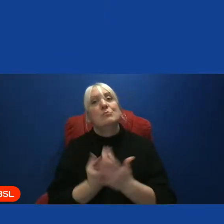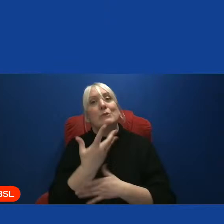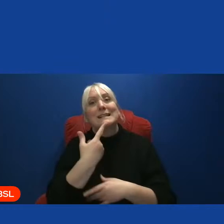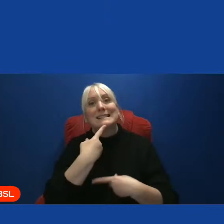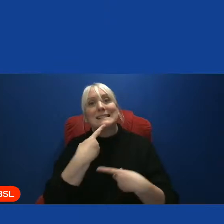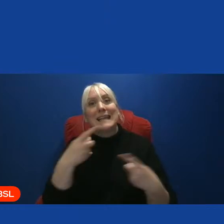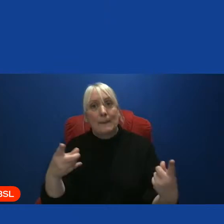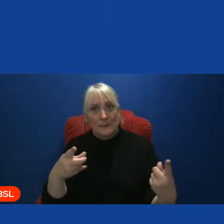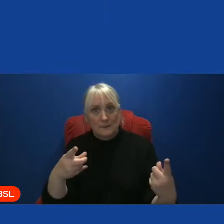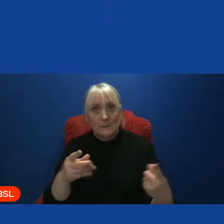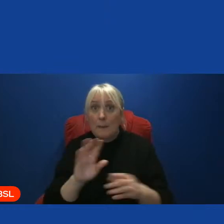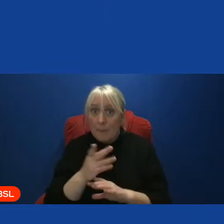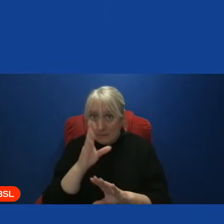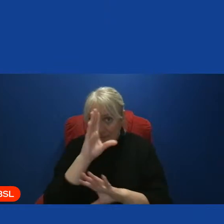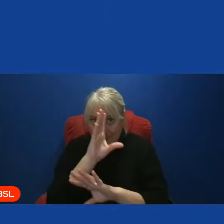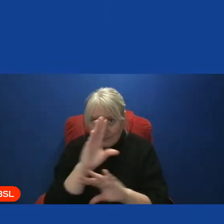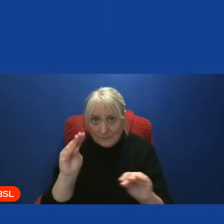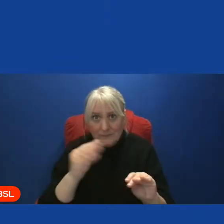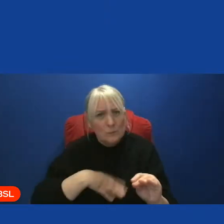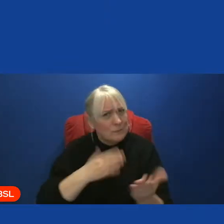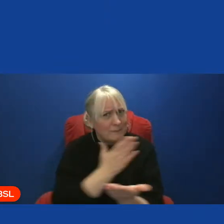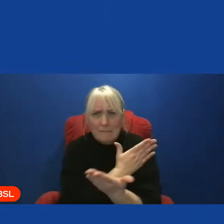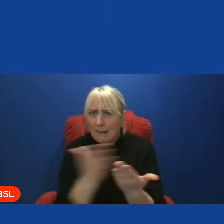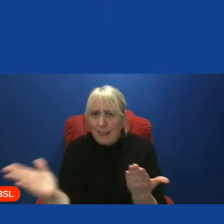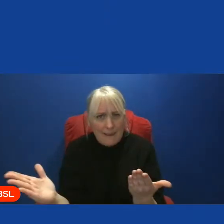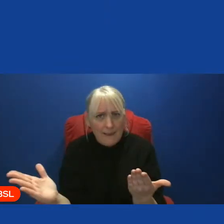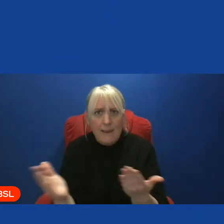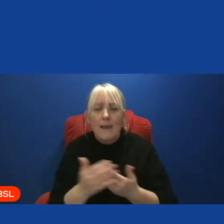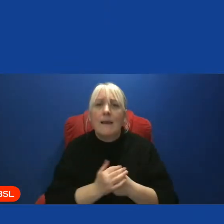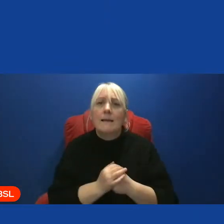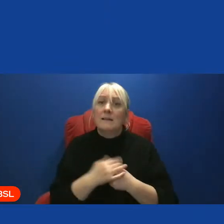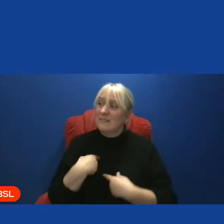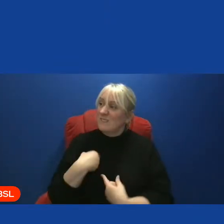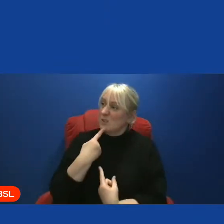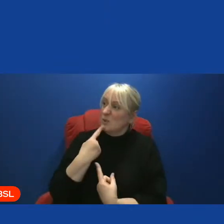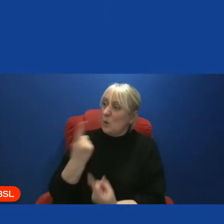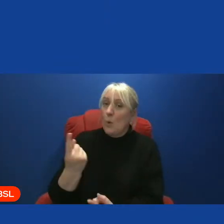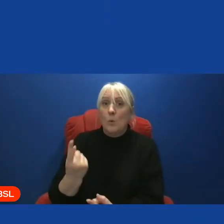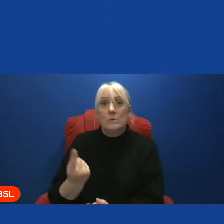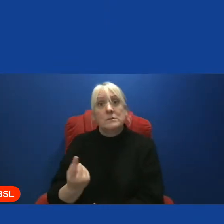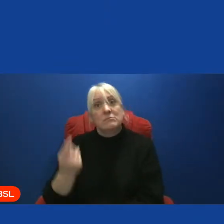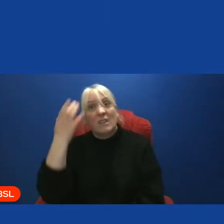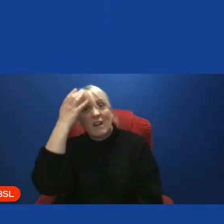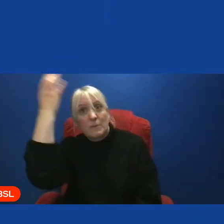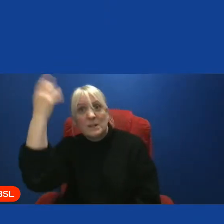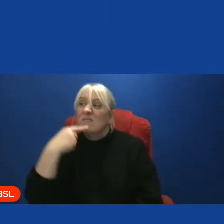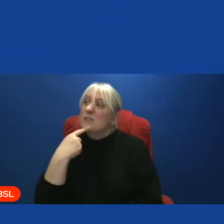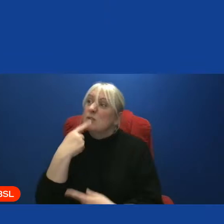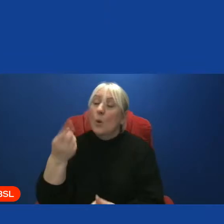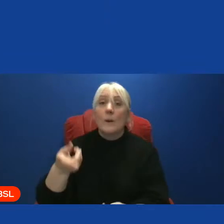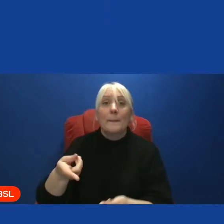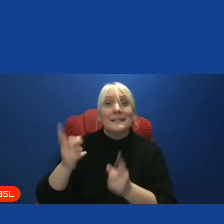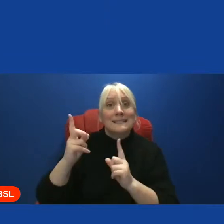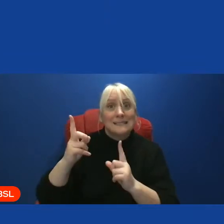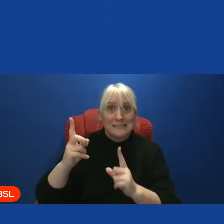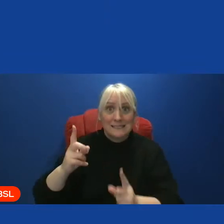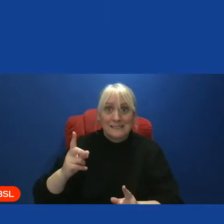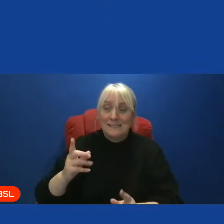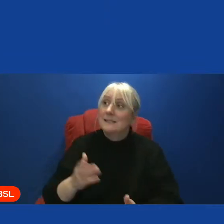want to make everyone absolutely clear, and I've said this to the government and I've said it to ministers, I want them absolutely